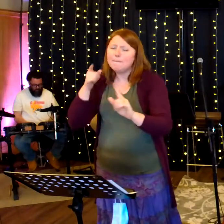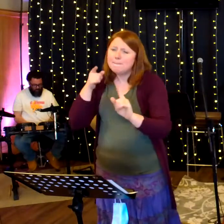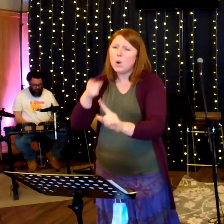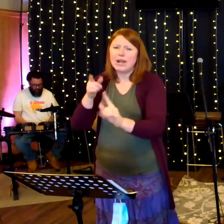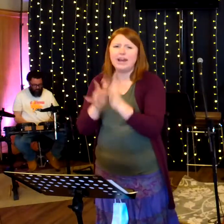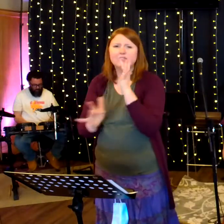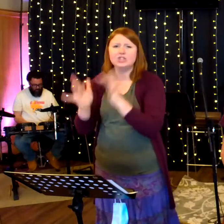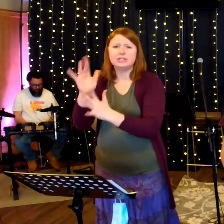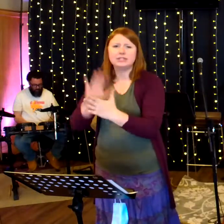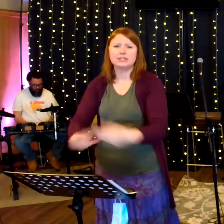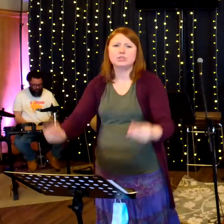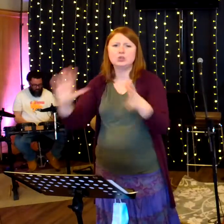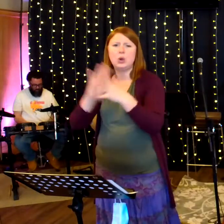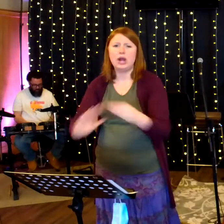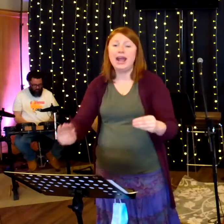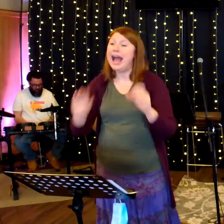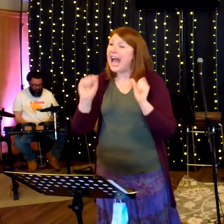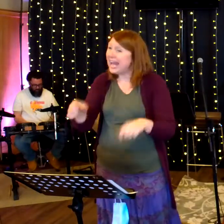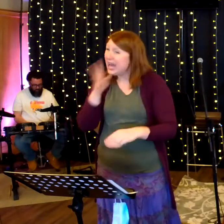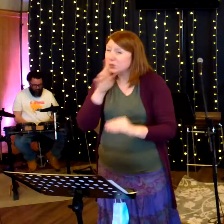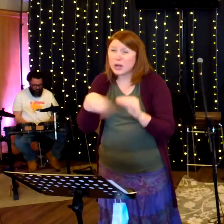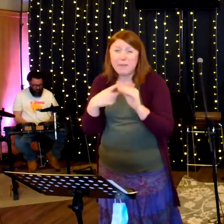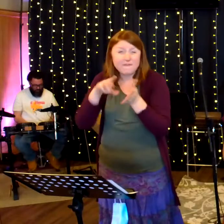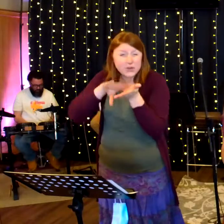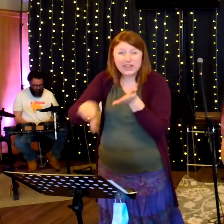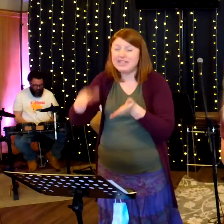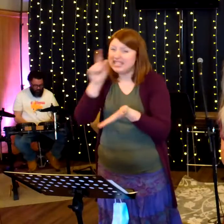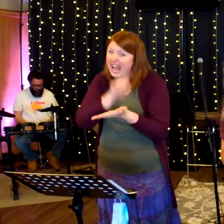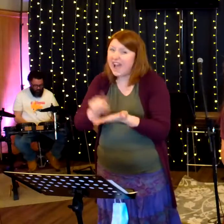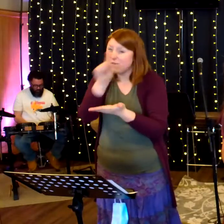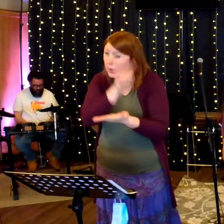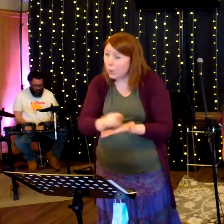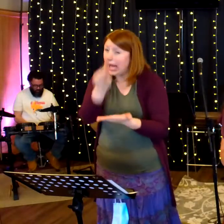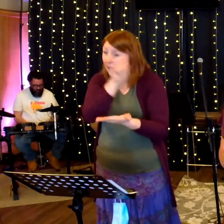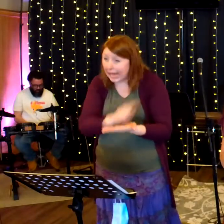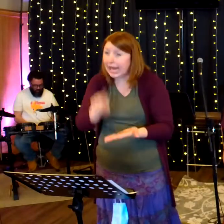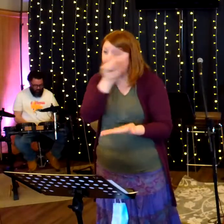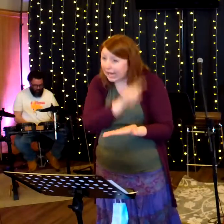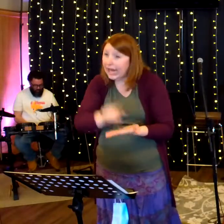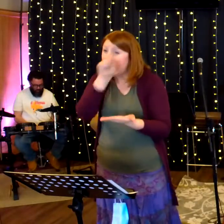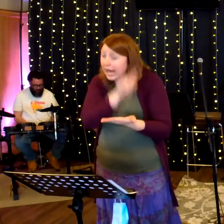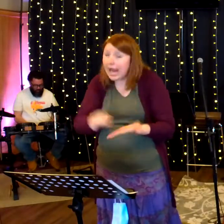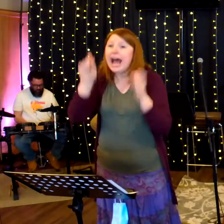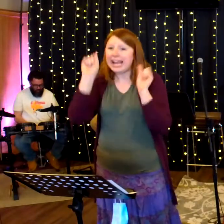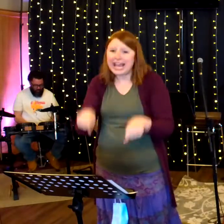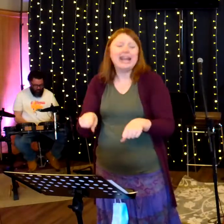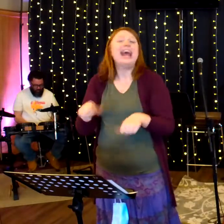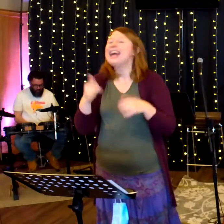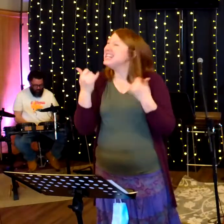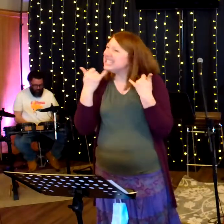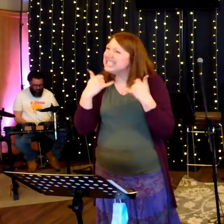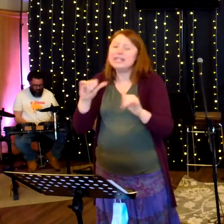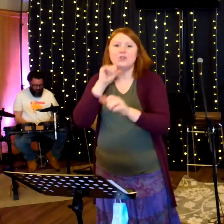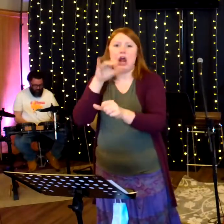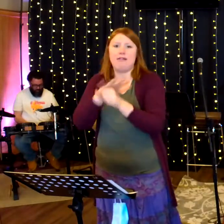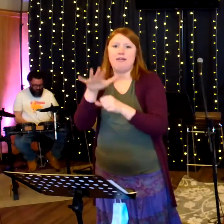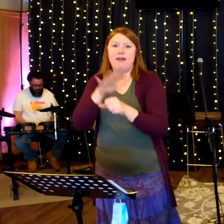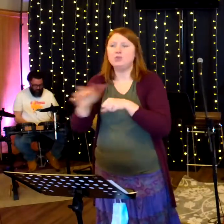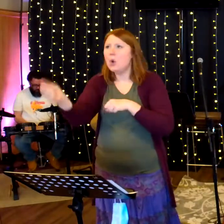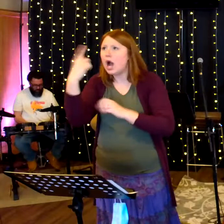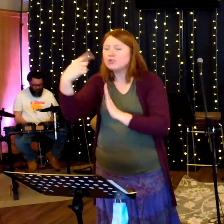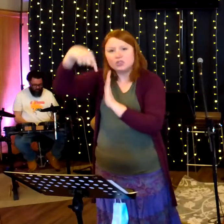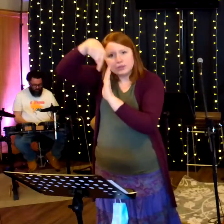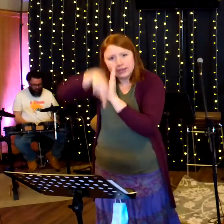forgiveness every Sunday from now until every single one of us is no longer on this earth. And it would not be enough to understand